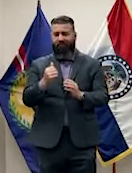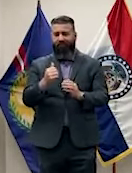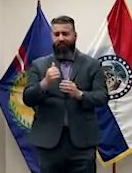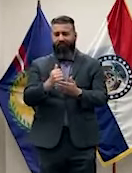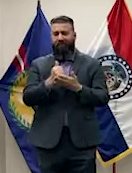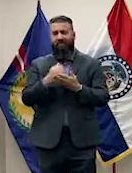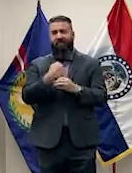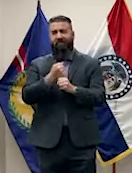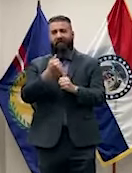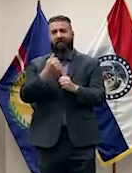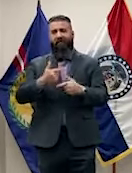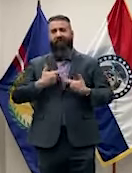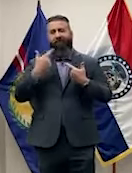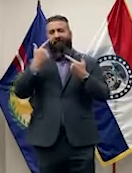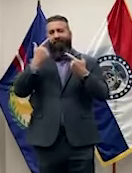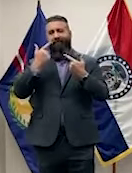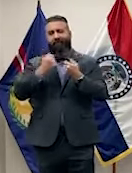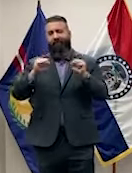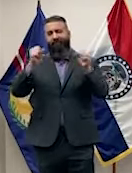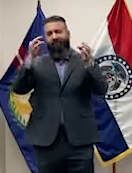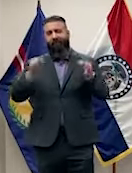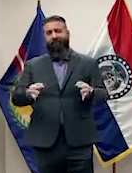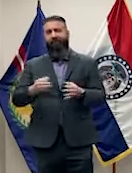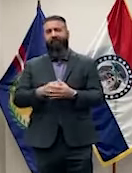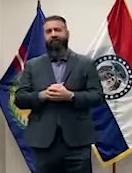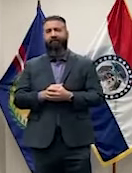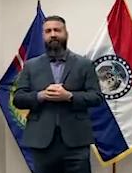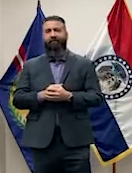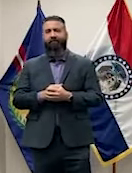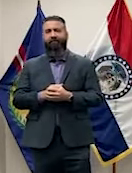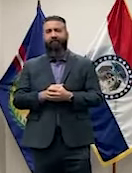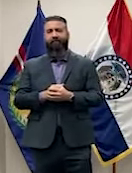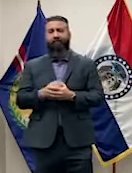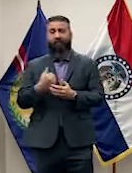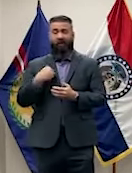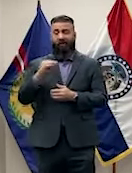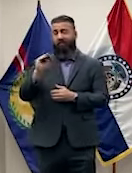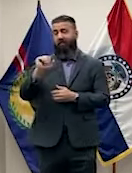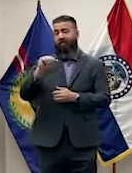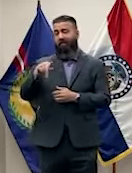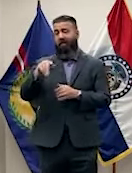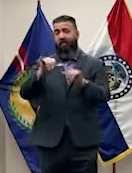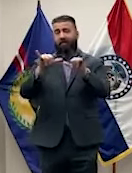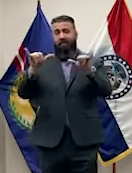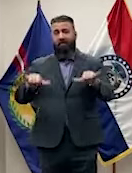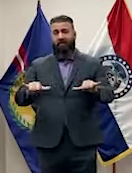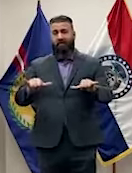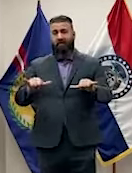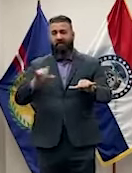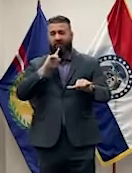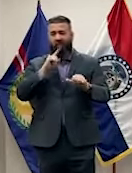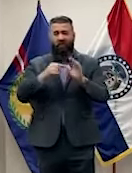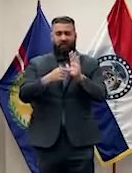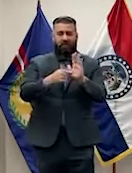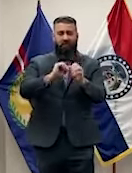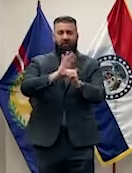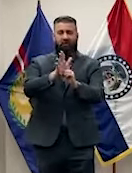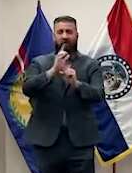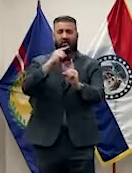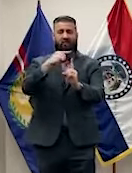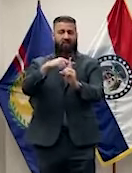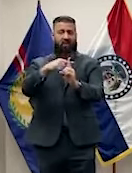to make life-saving decisions. A mapping system that breaks down the number of cases by zip code can be found